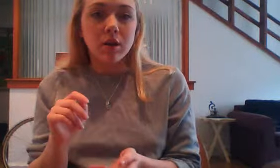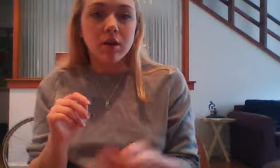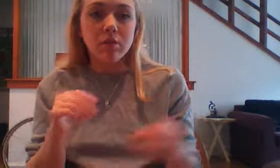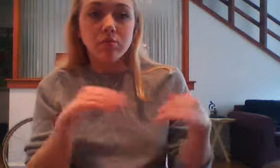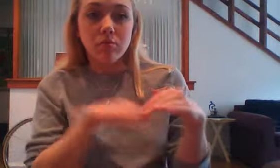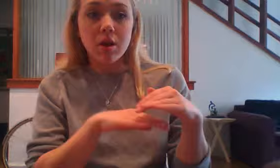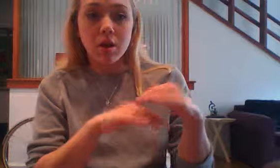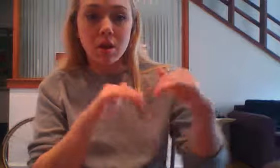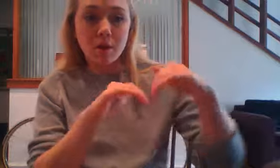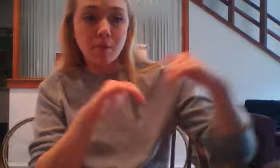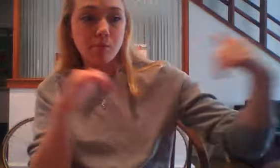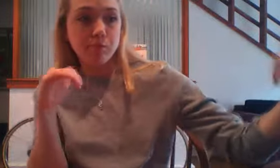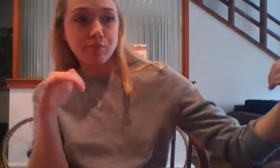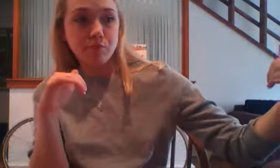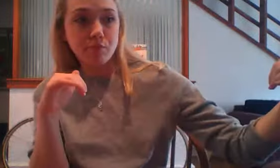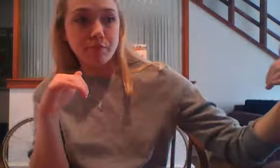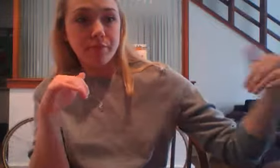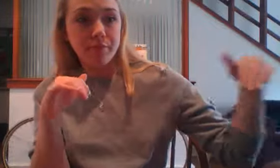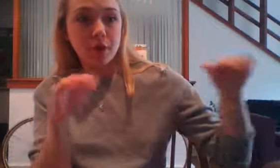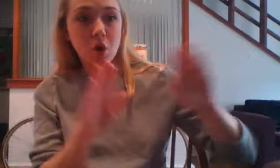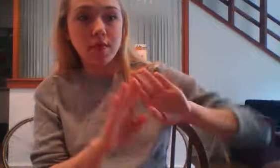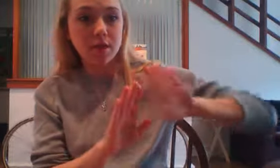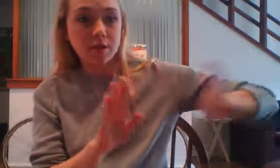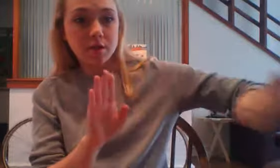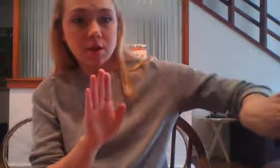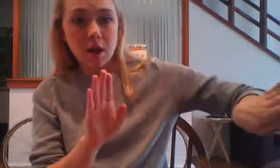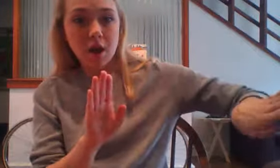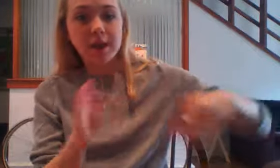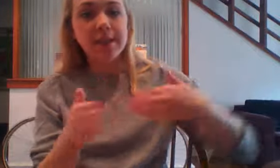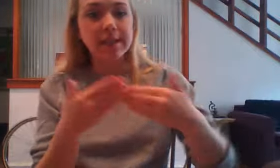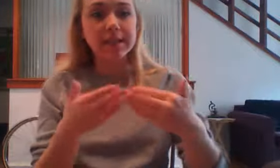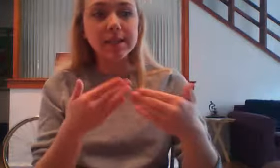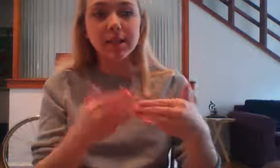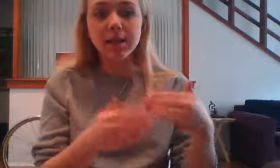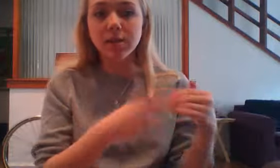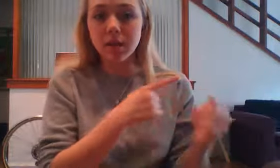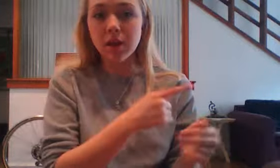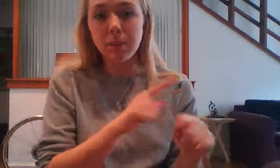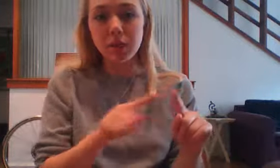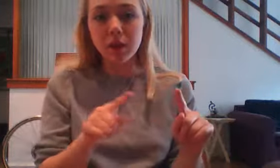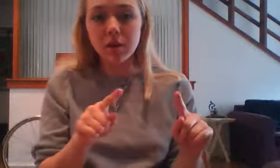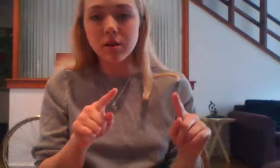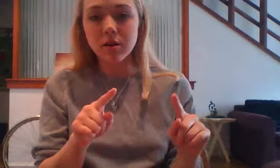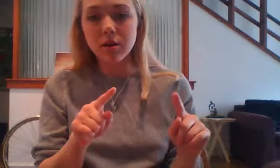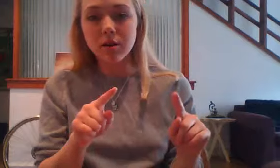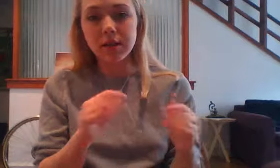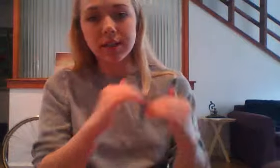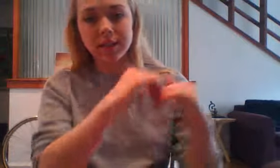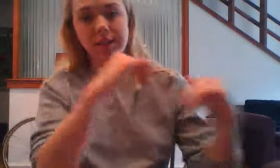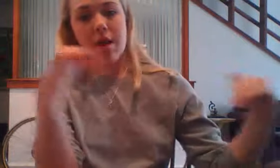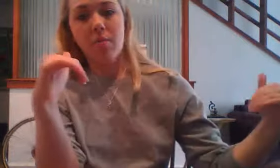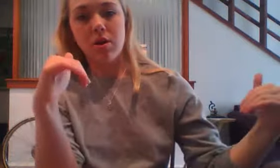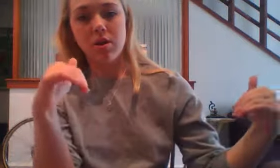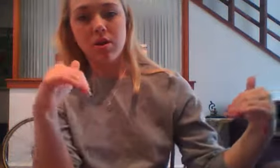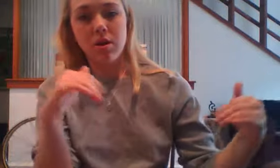It's separated from the other entrances, but it's still pretty easy to get to. So, and it was designed that way. The building was designed that way. So you don't